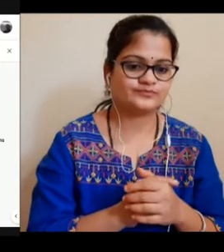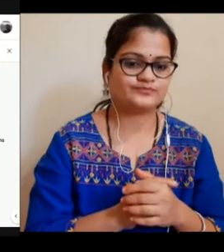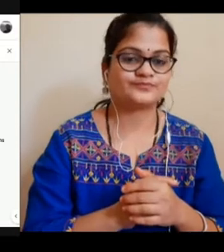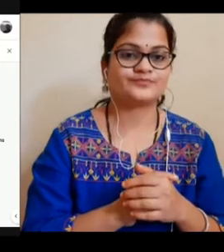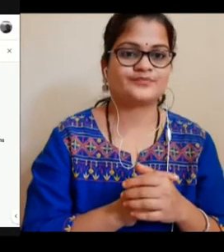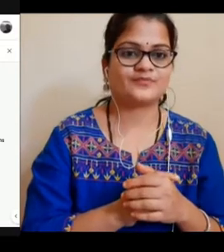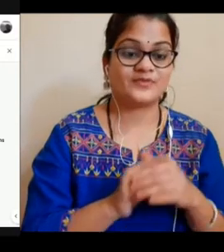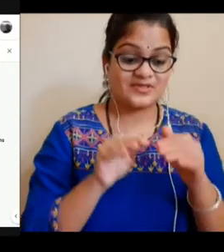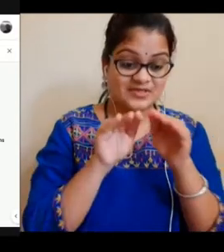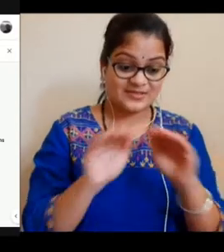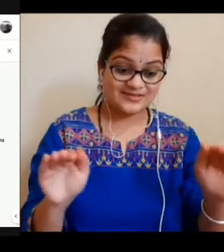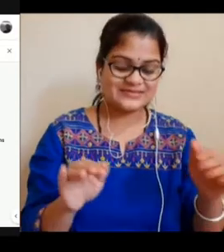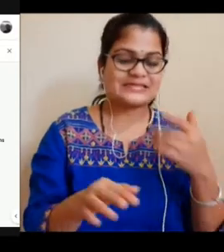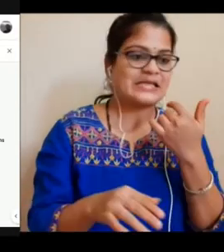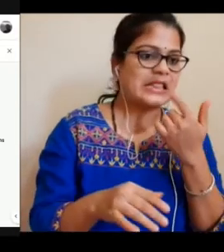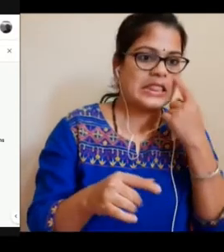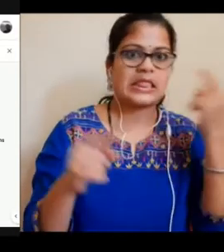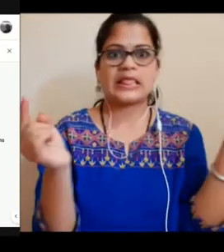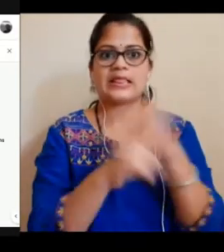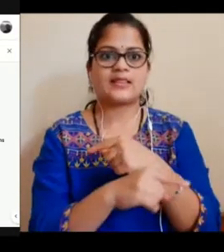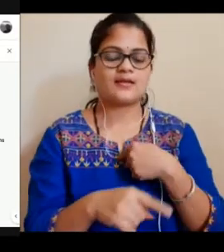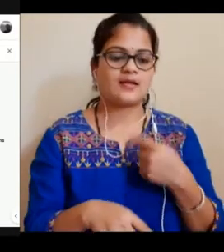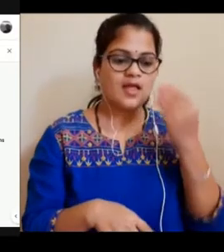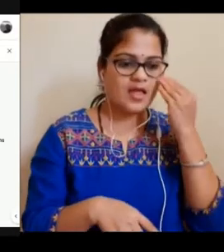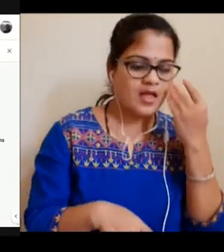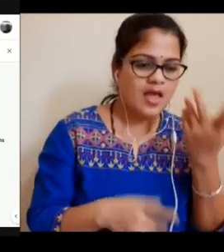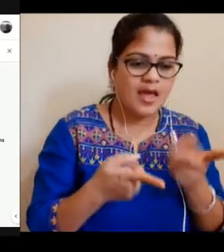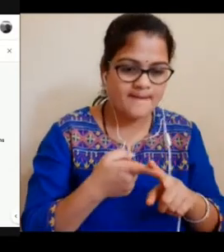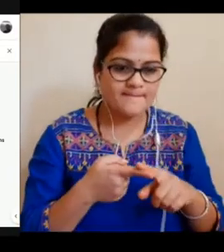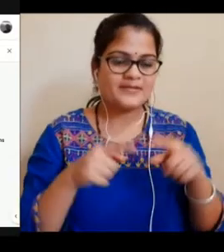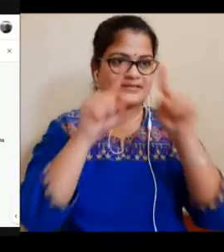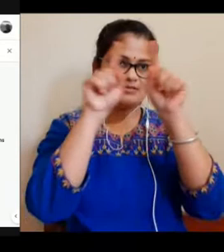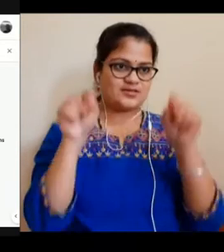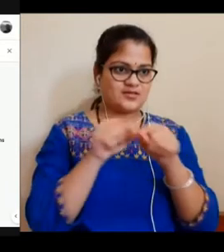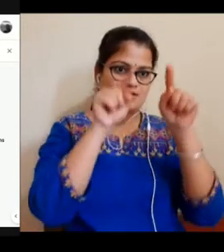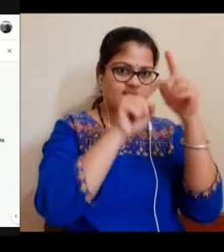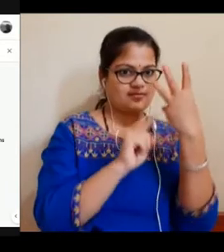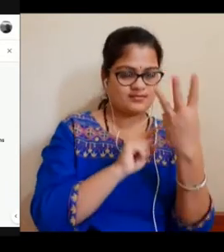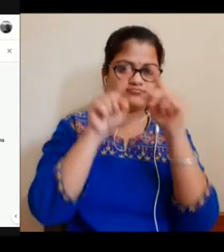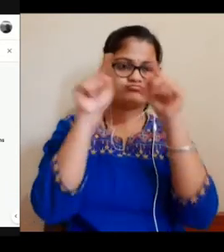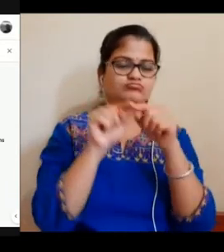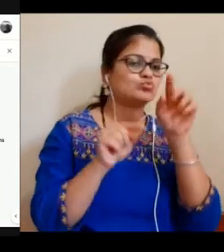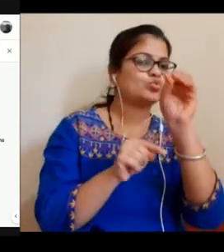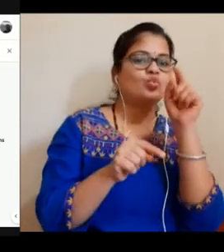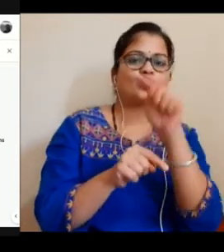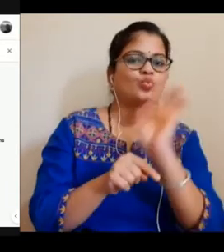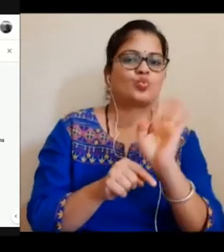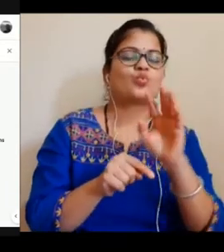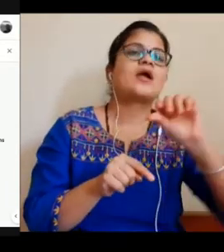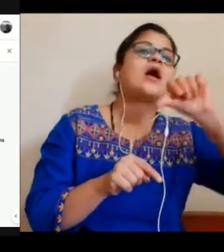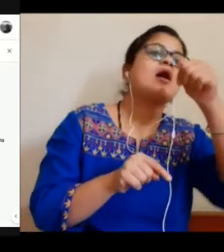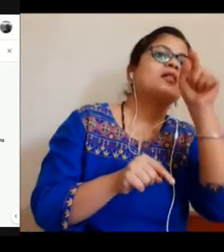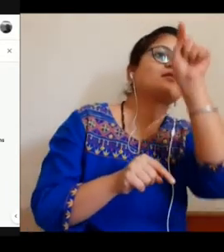Now, if the kid clicks by accident somewhere outside these three cards, then it's going